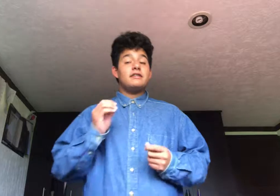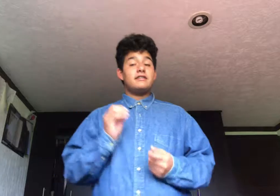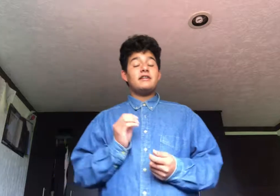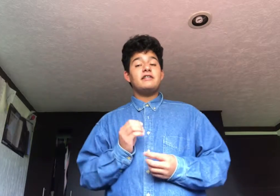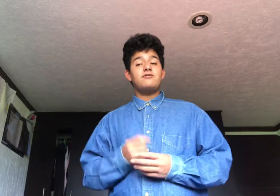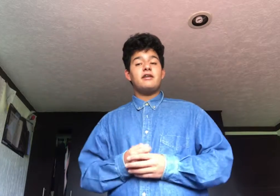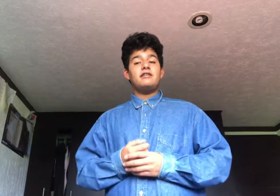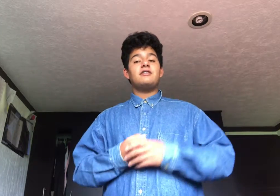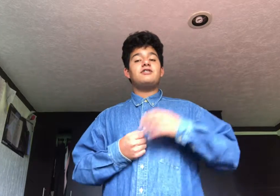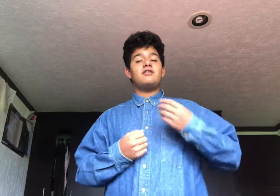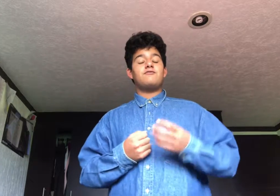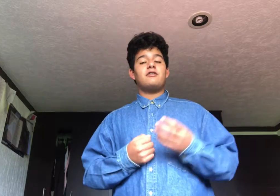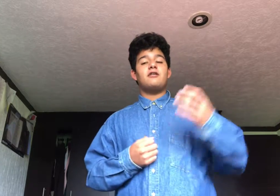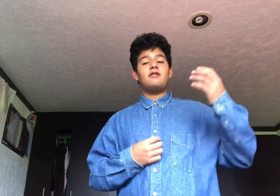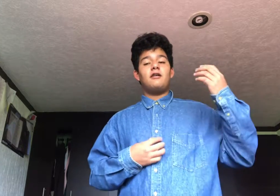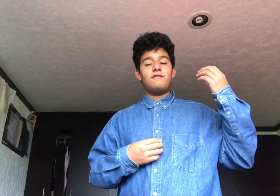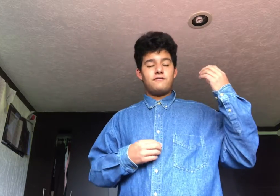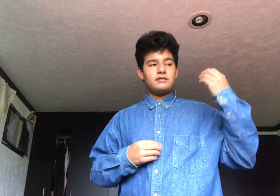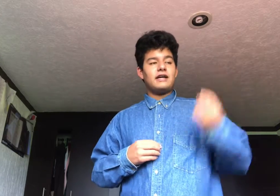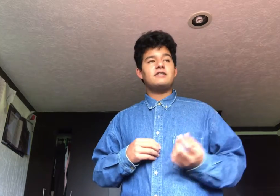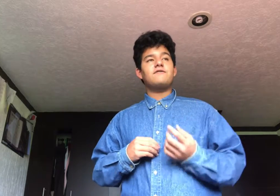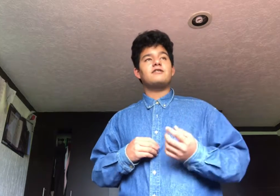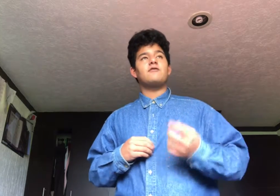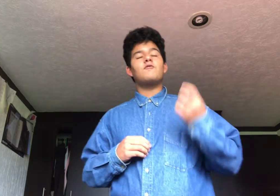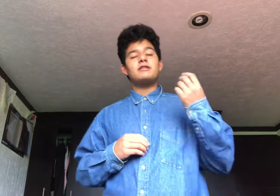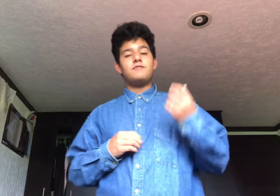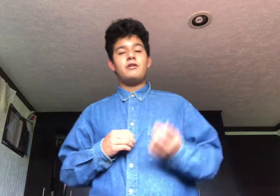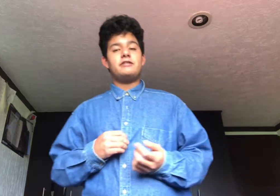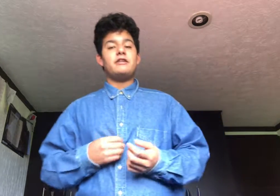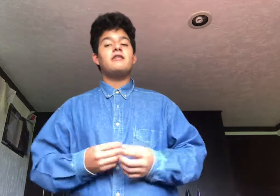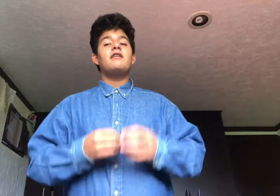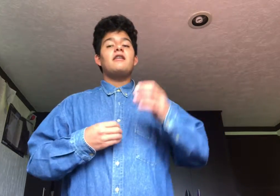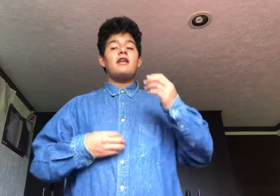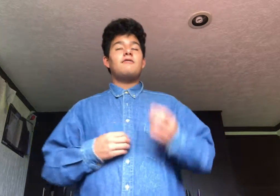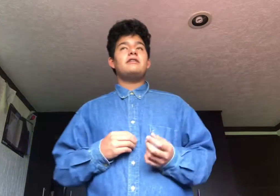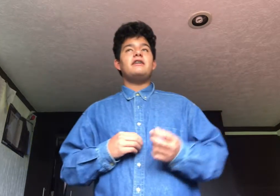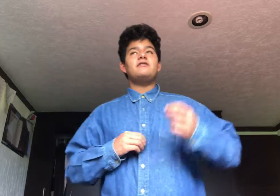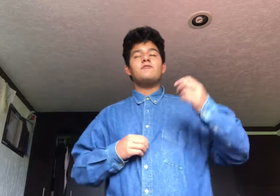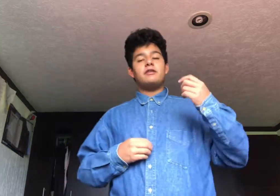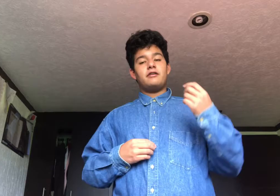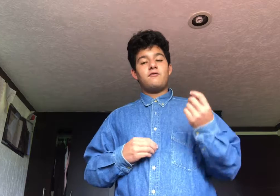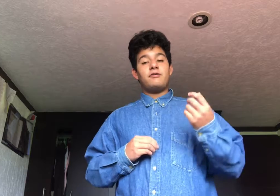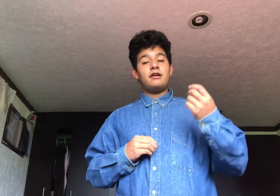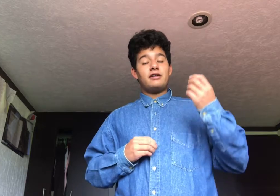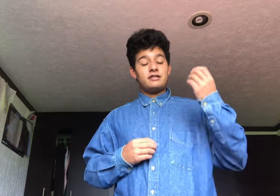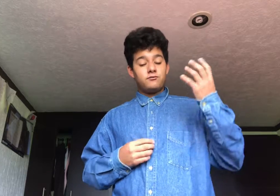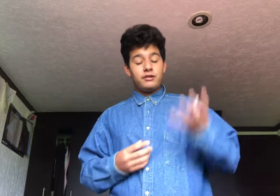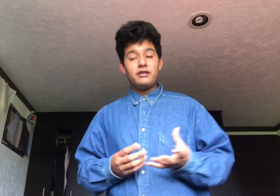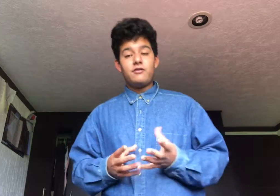Since 1920s, the genre of science fiction was invented. Nowadays, it's well known